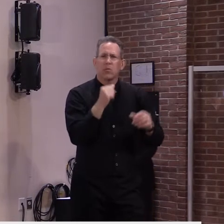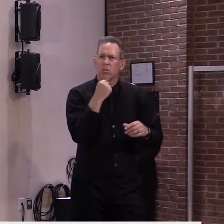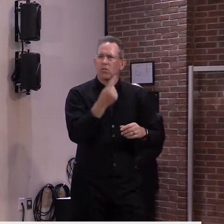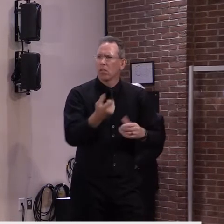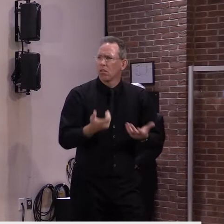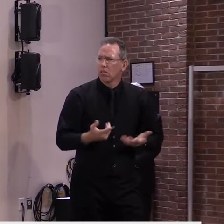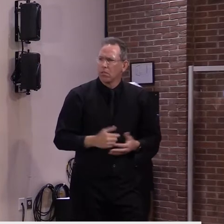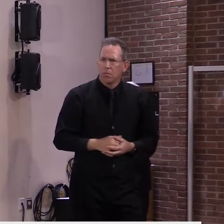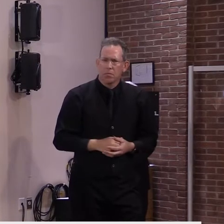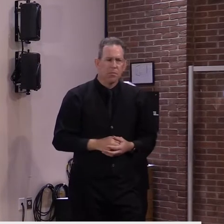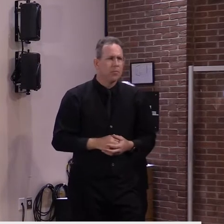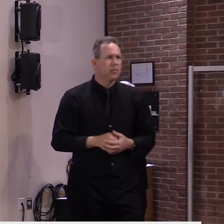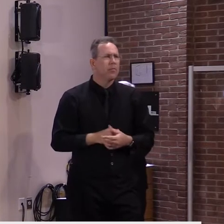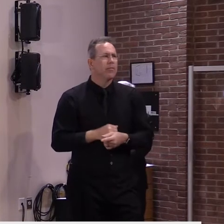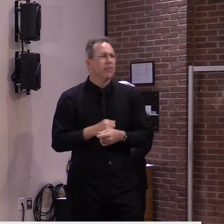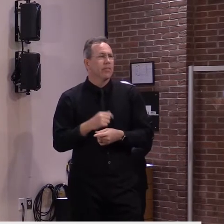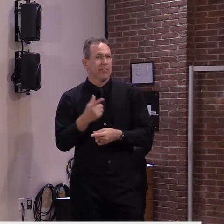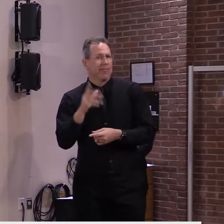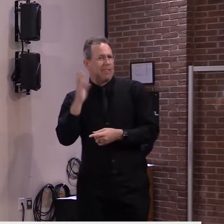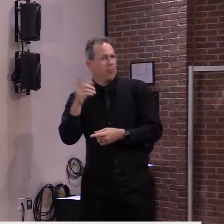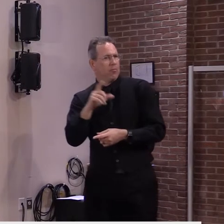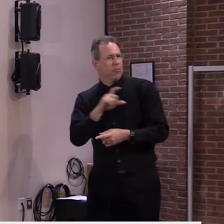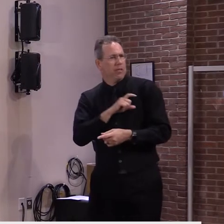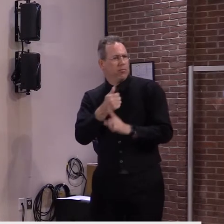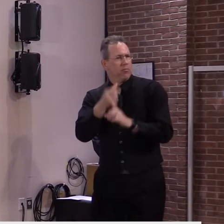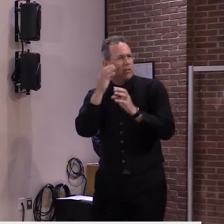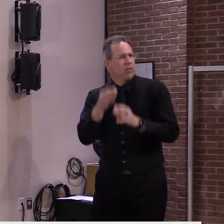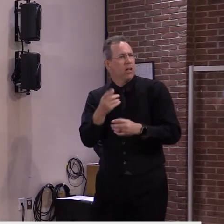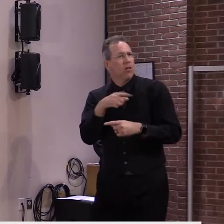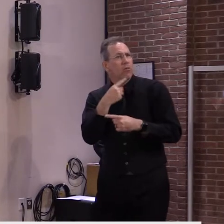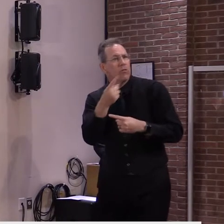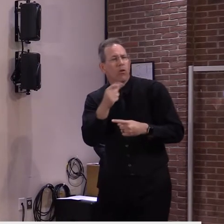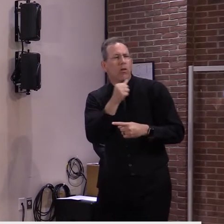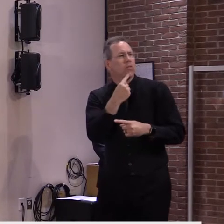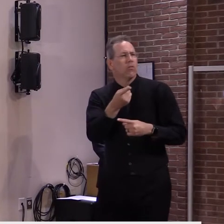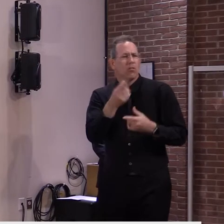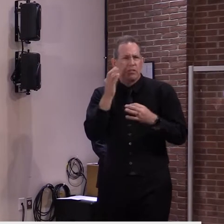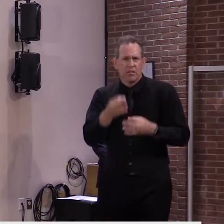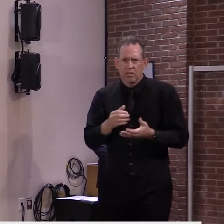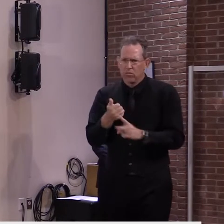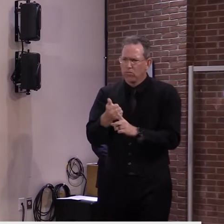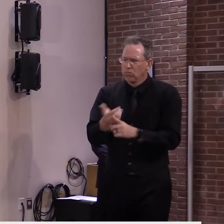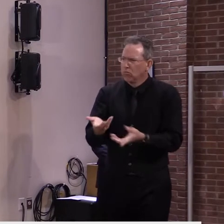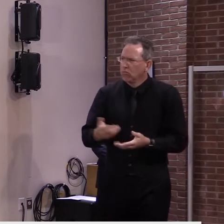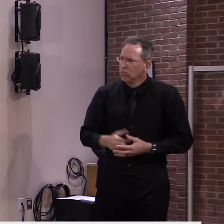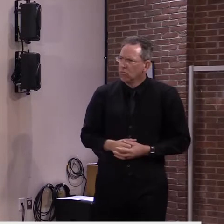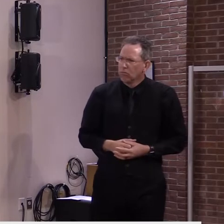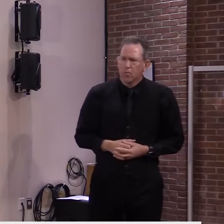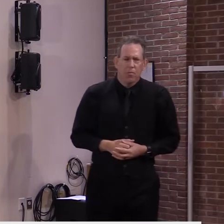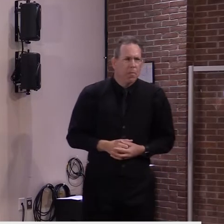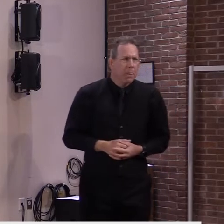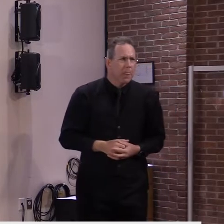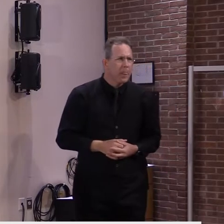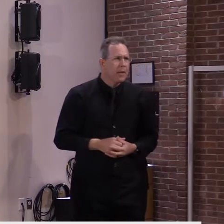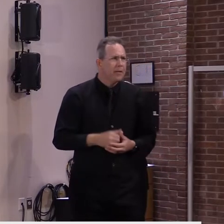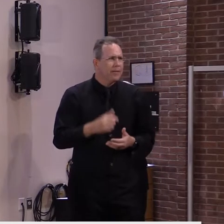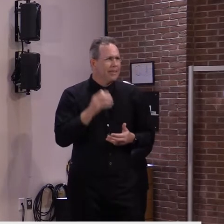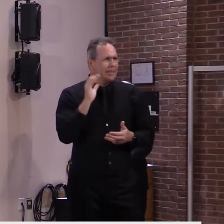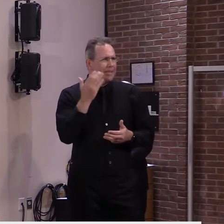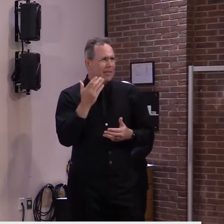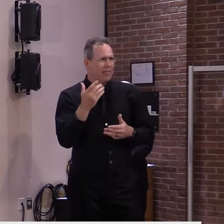departments could all be in contrast. So it seems like this is a recipe for disaster for